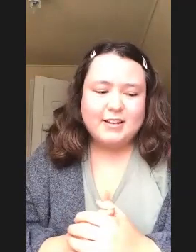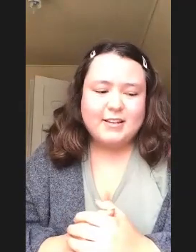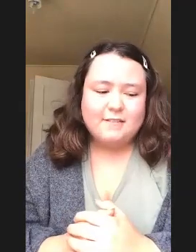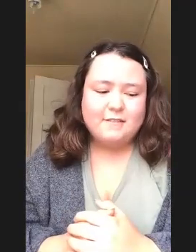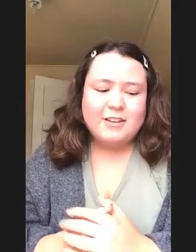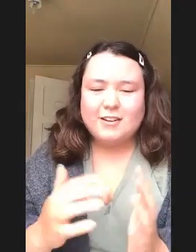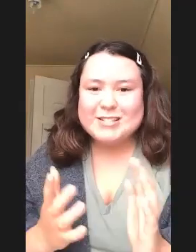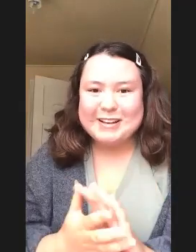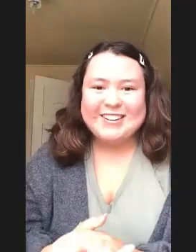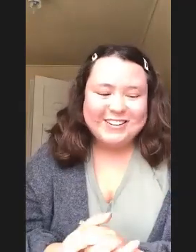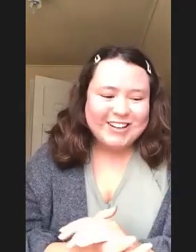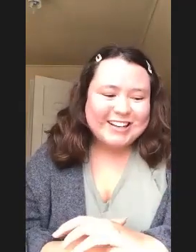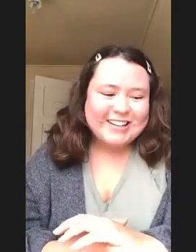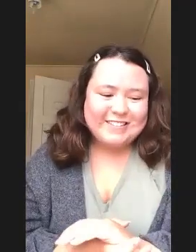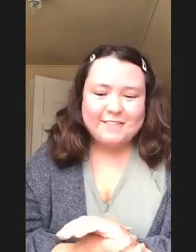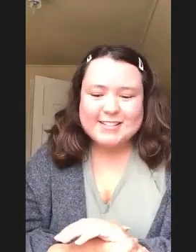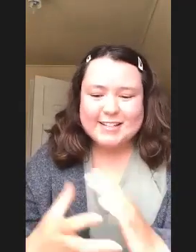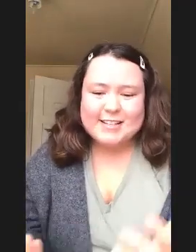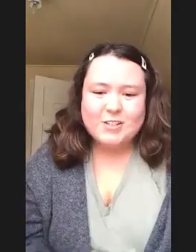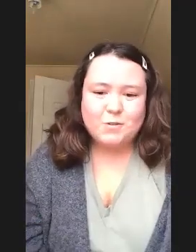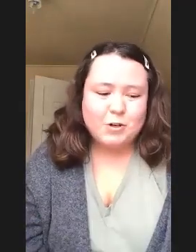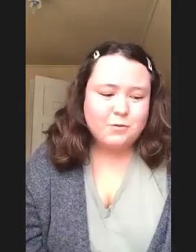can finger spell a lot of the signs that you don't know.